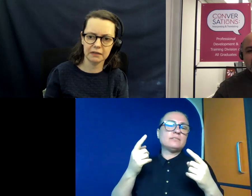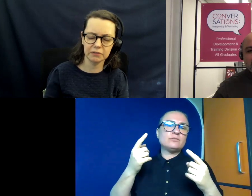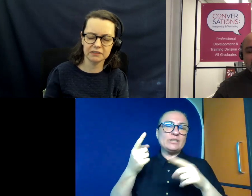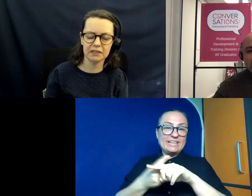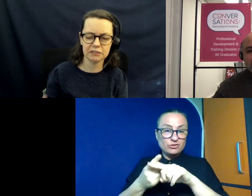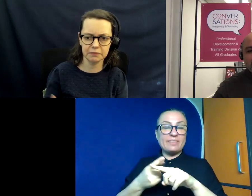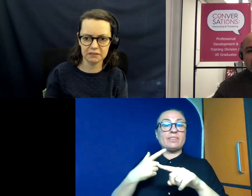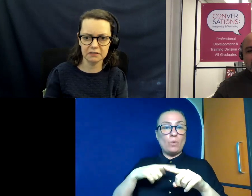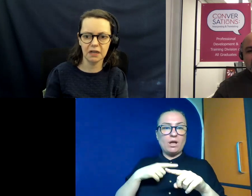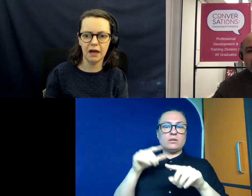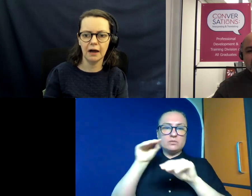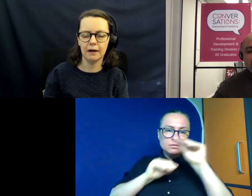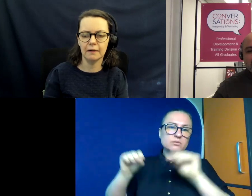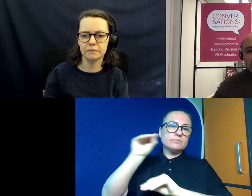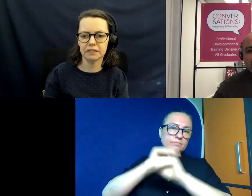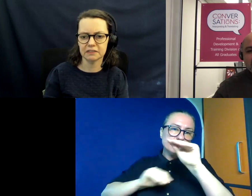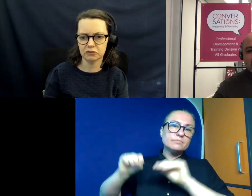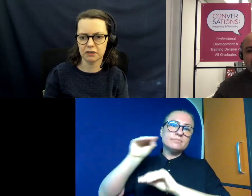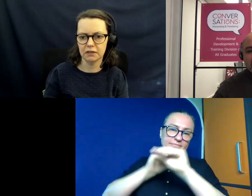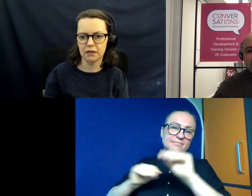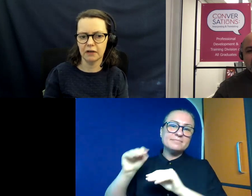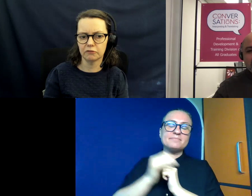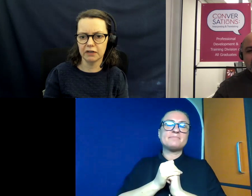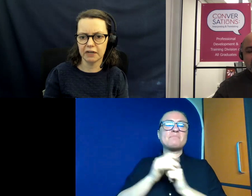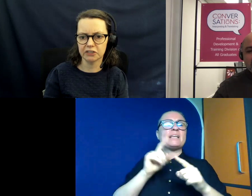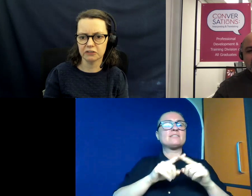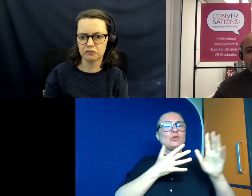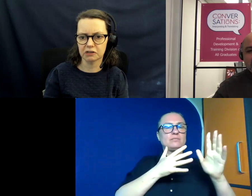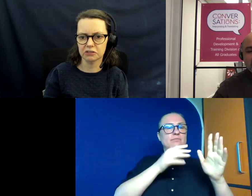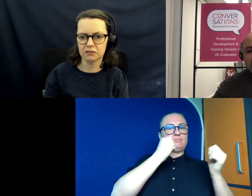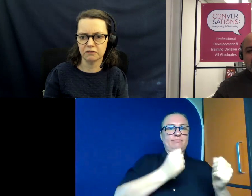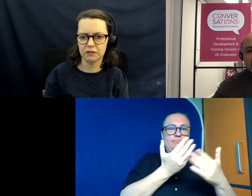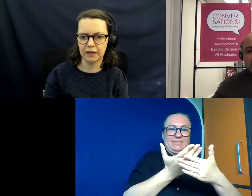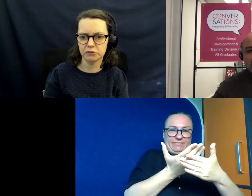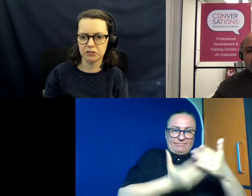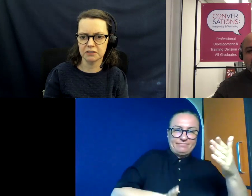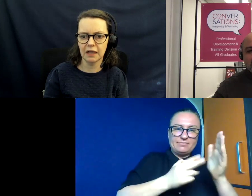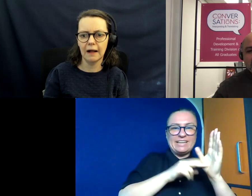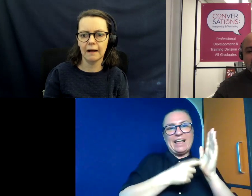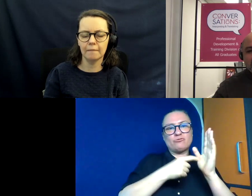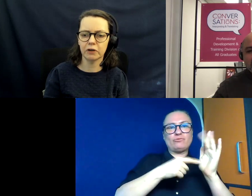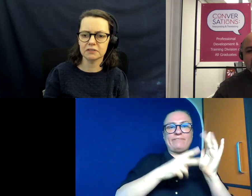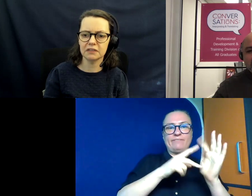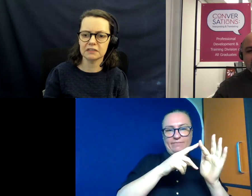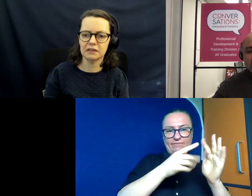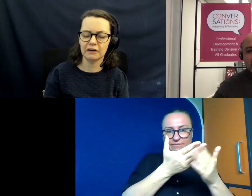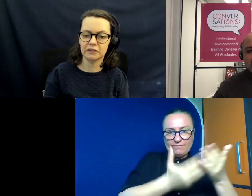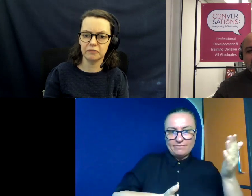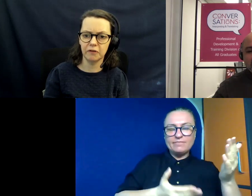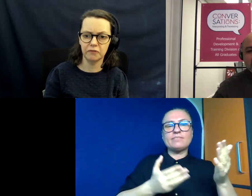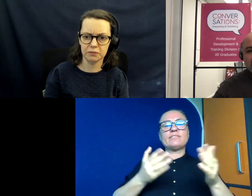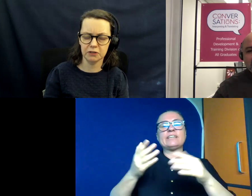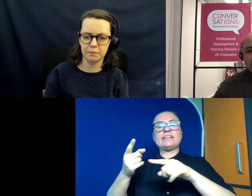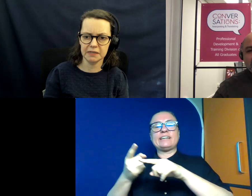the implicit, explicit, etc., and rearranging the structures of the languages. Auslan is a